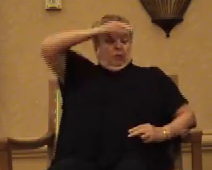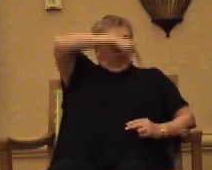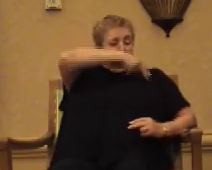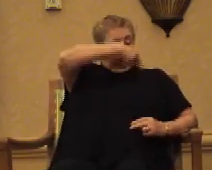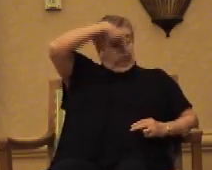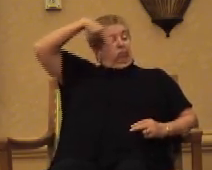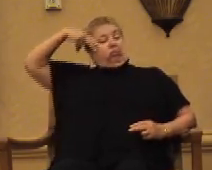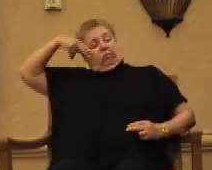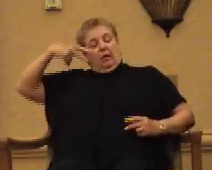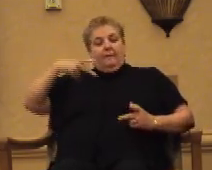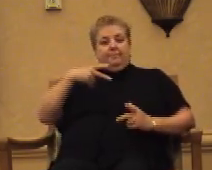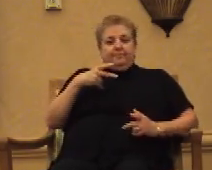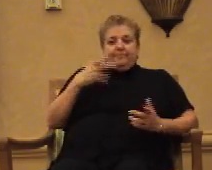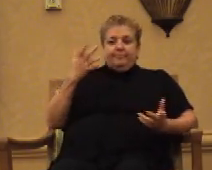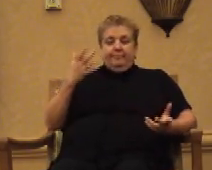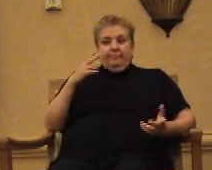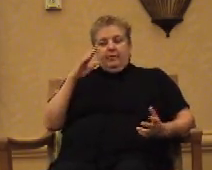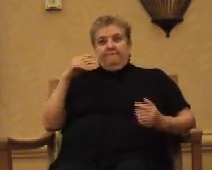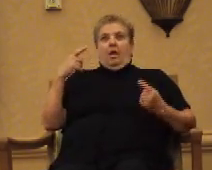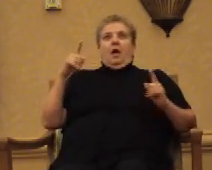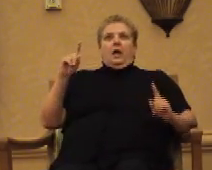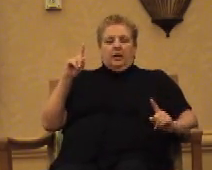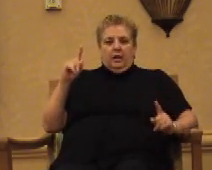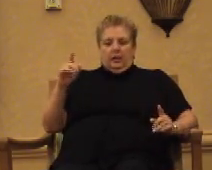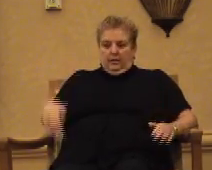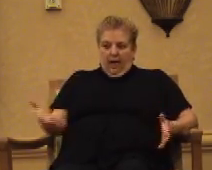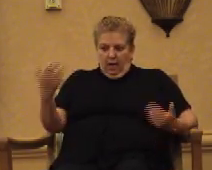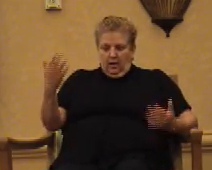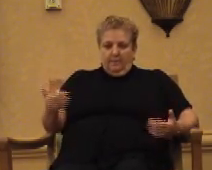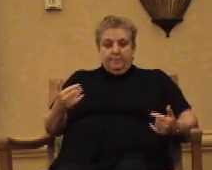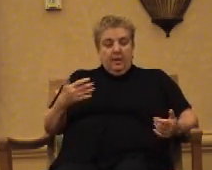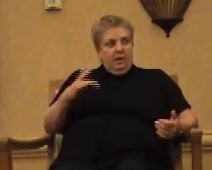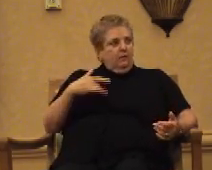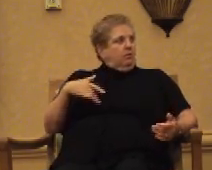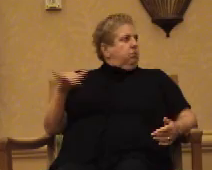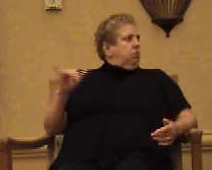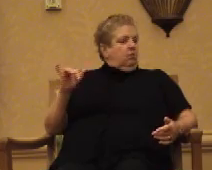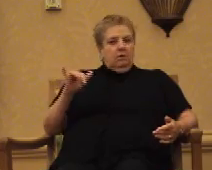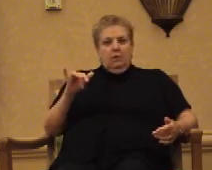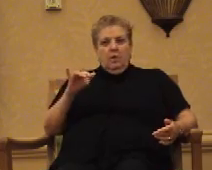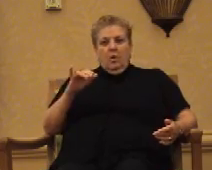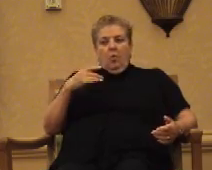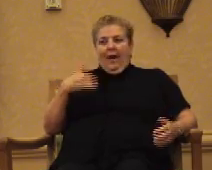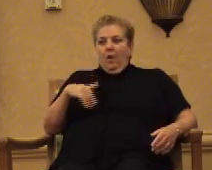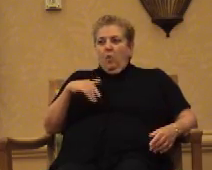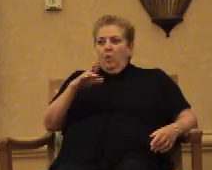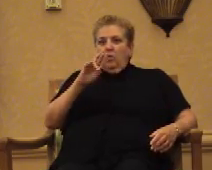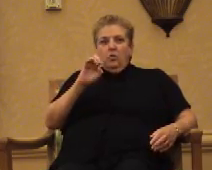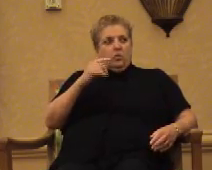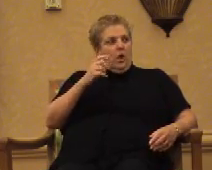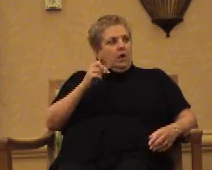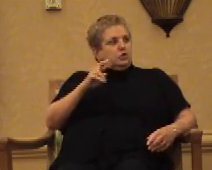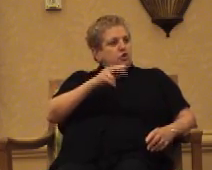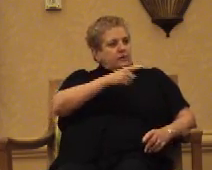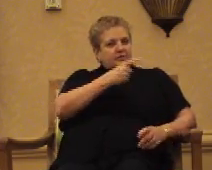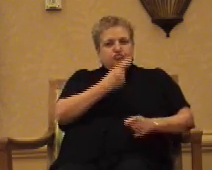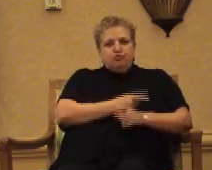and it finally got me up. And I thought, "Oh my God, Roger was right. And it's sneaky. This disease